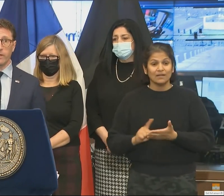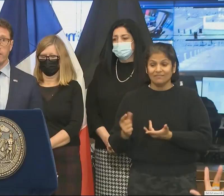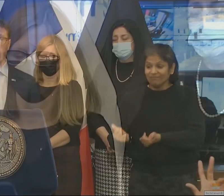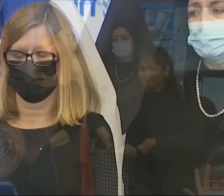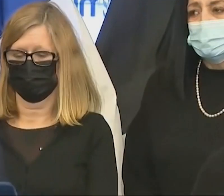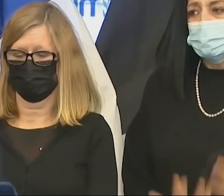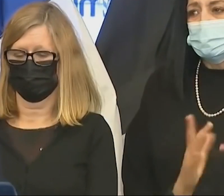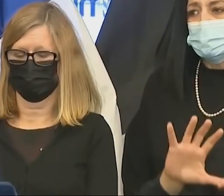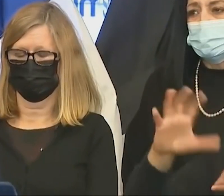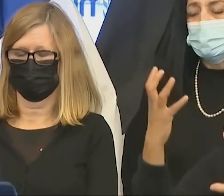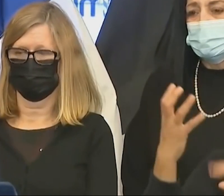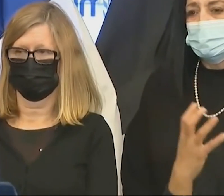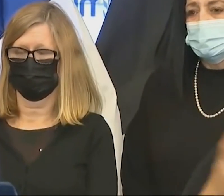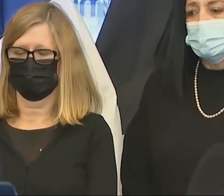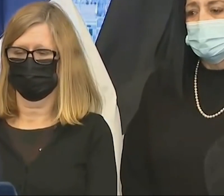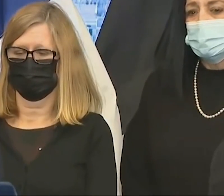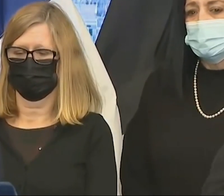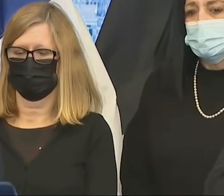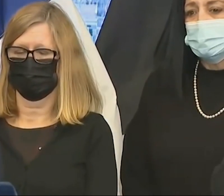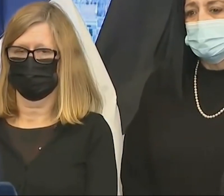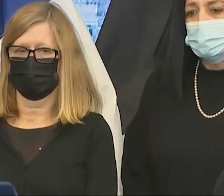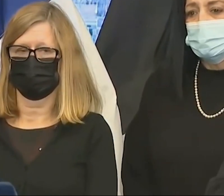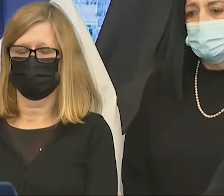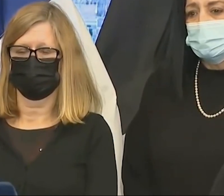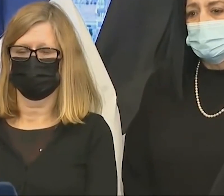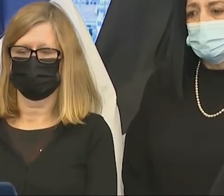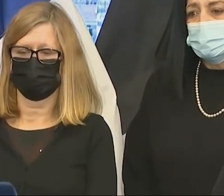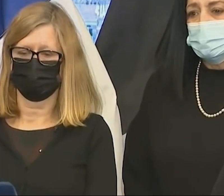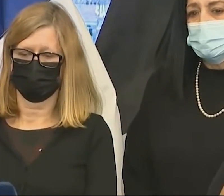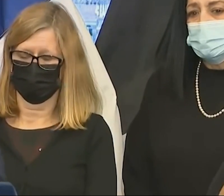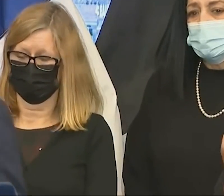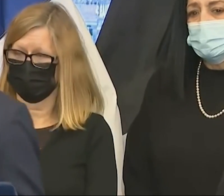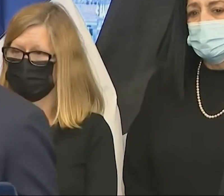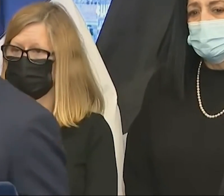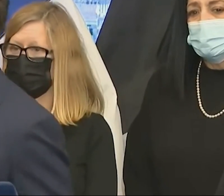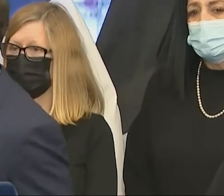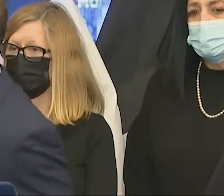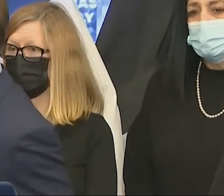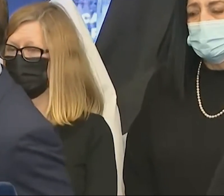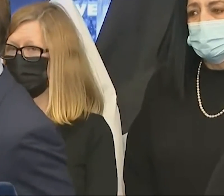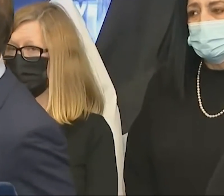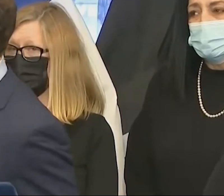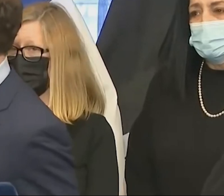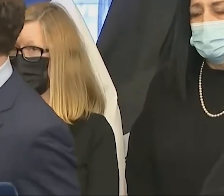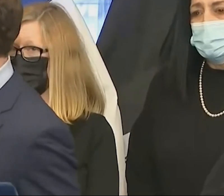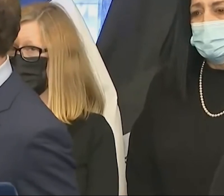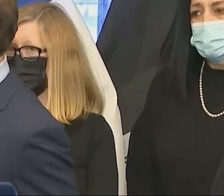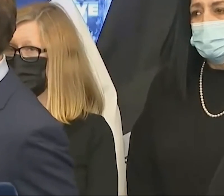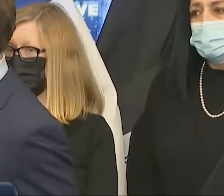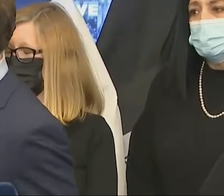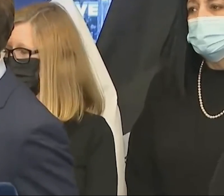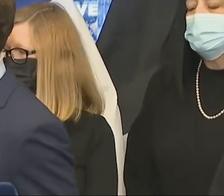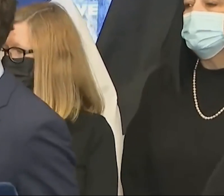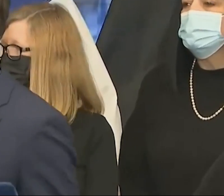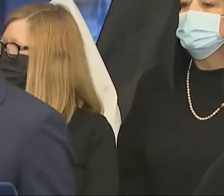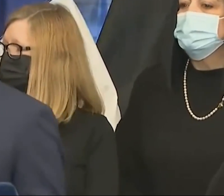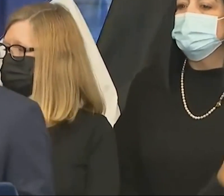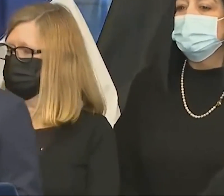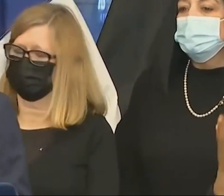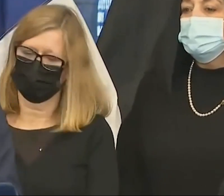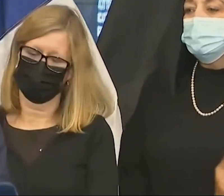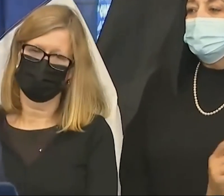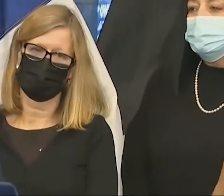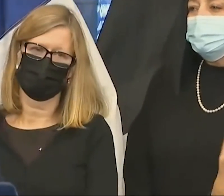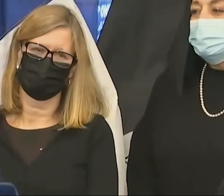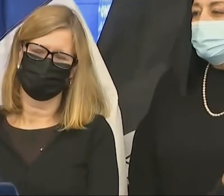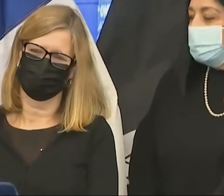month and has served on emergency management team for 19 years. The Office of Emergency Management deals with the city not only getting